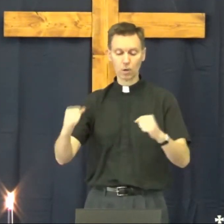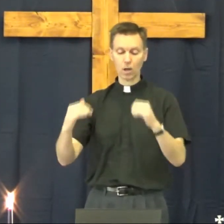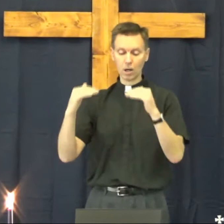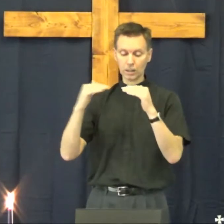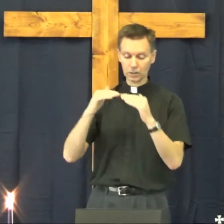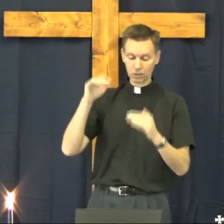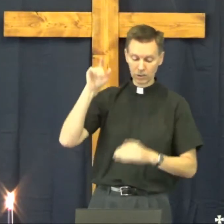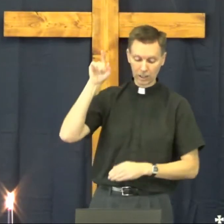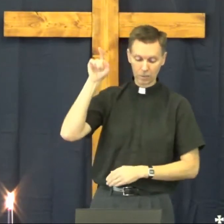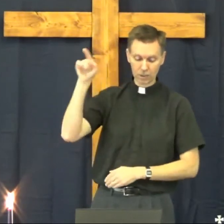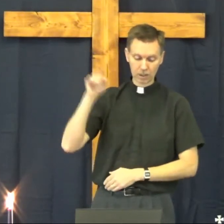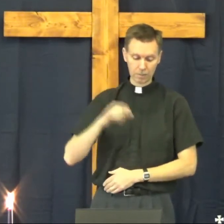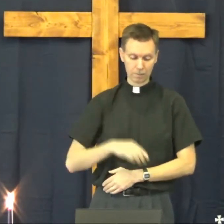strong the same as him.